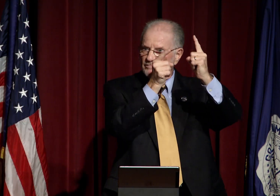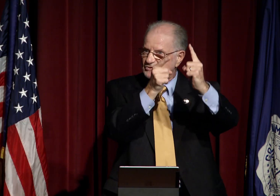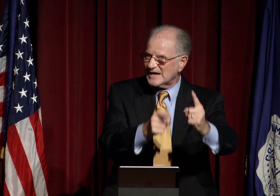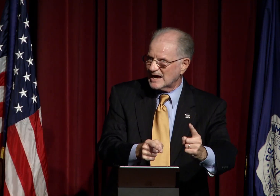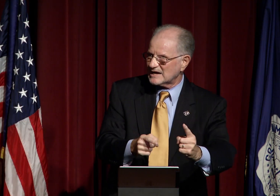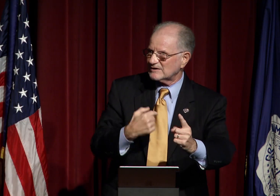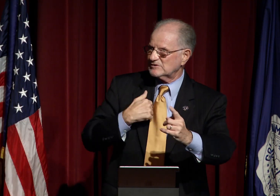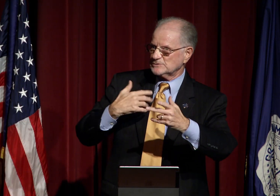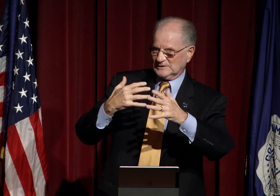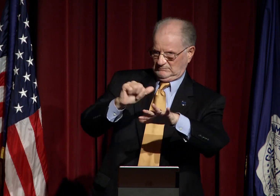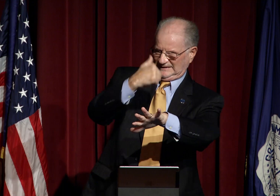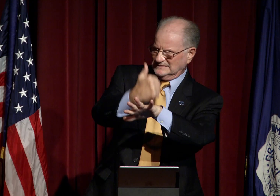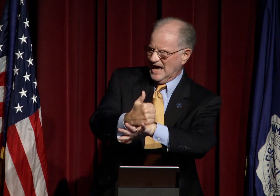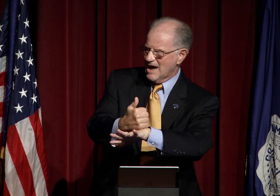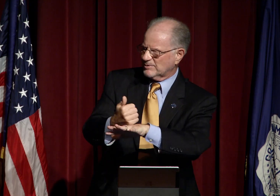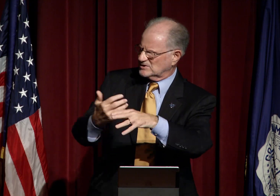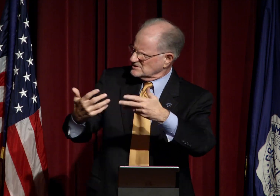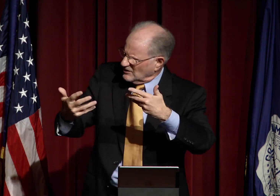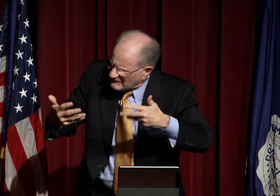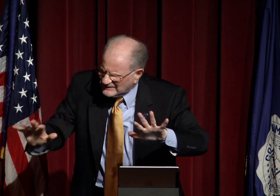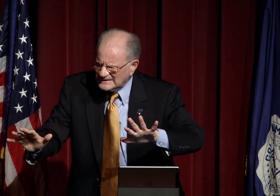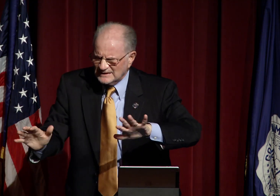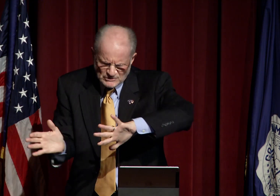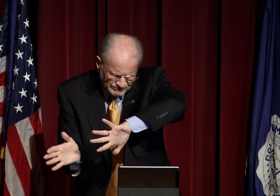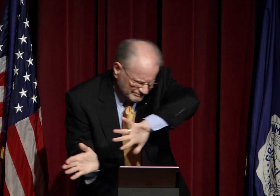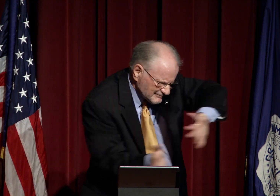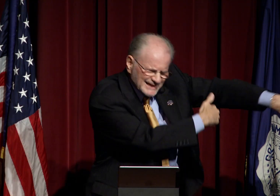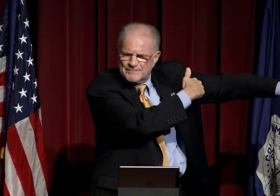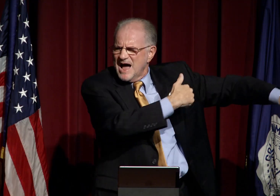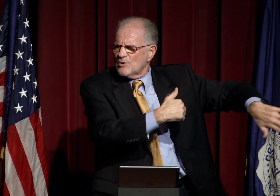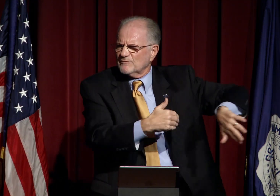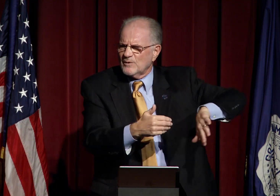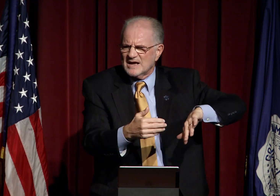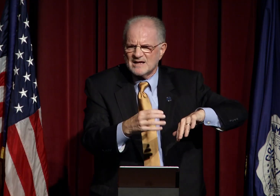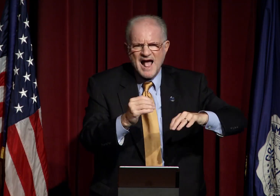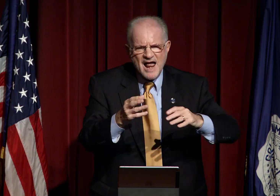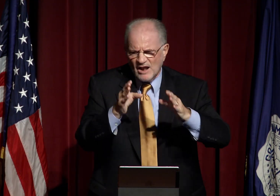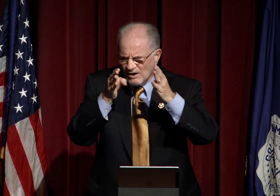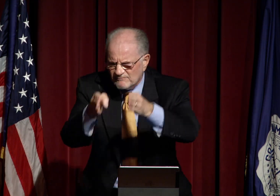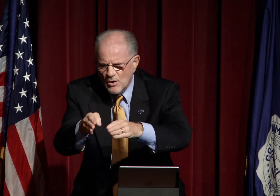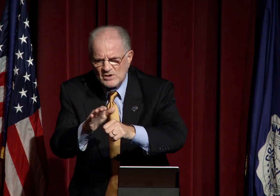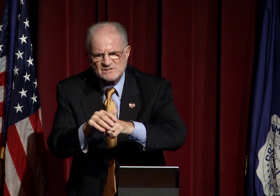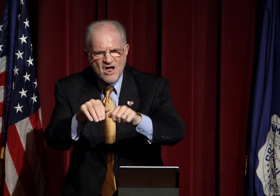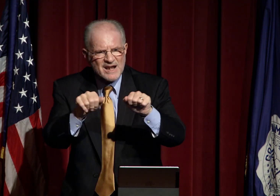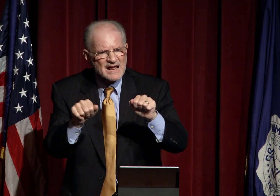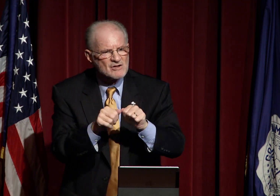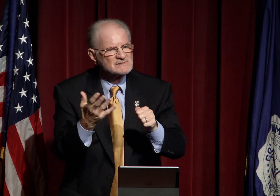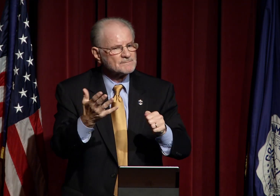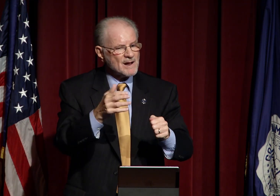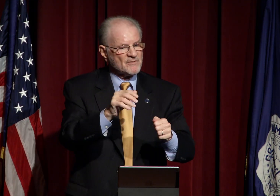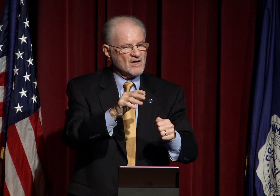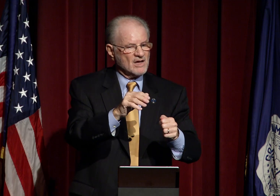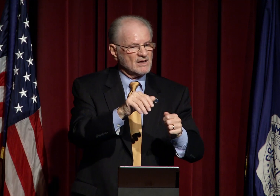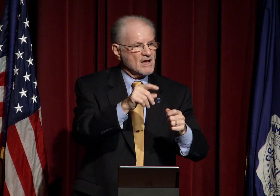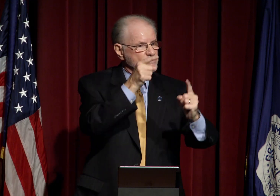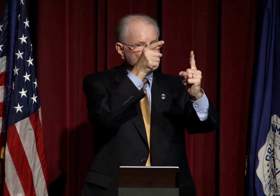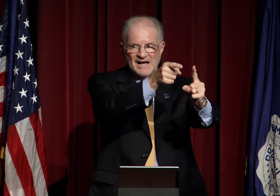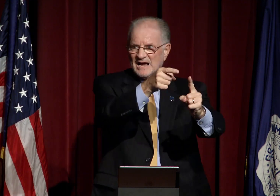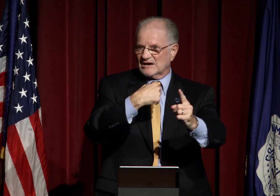peruse to see which of those benchmarks have already been achieved so that we can switch our focus